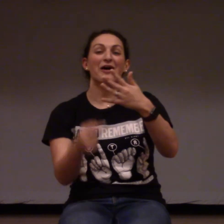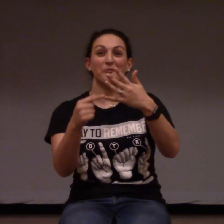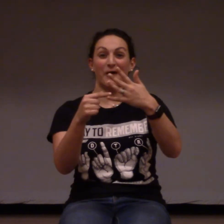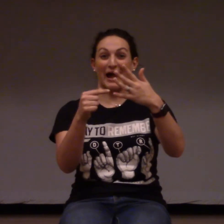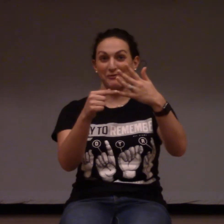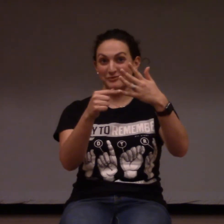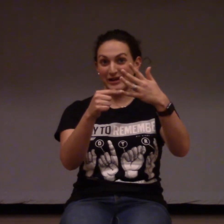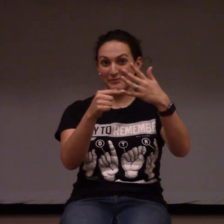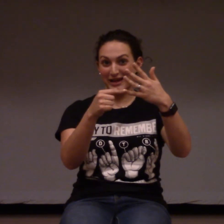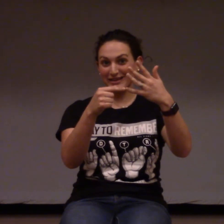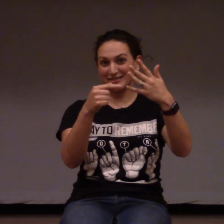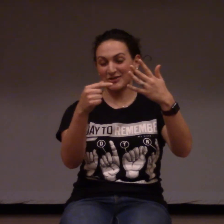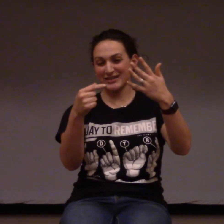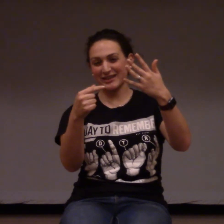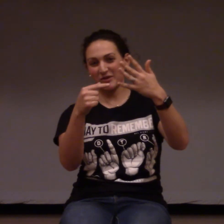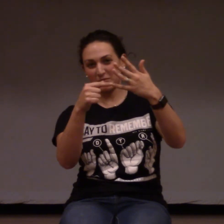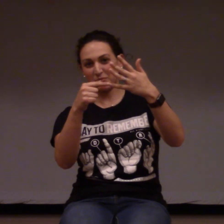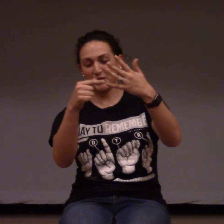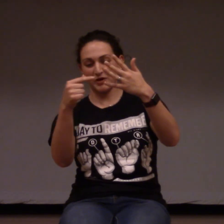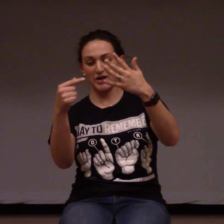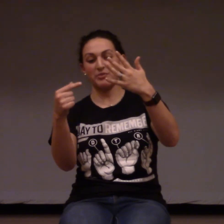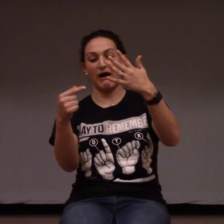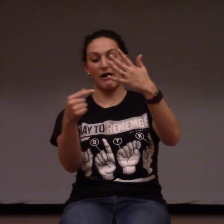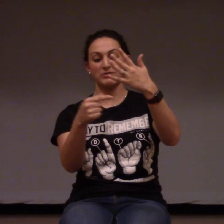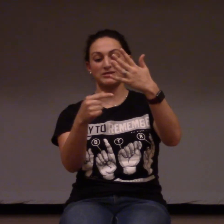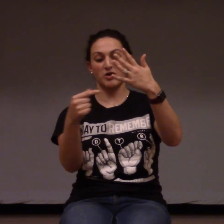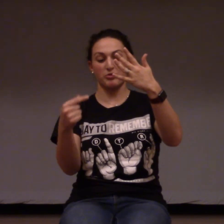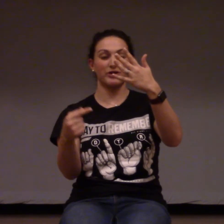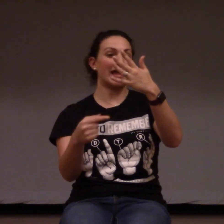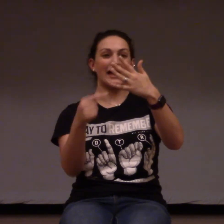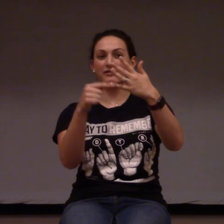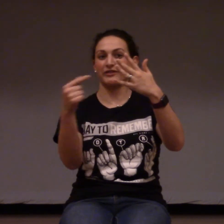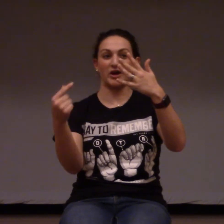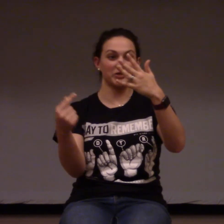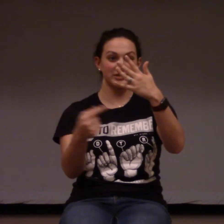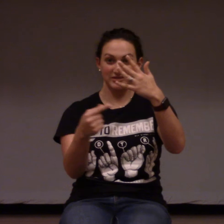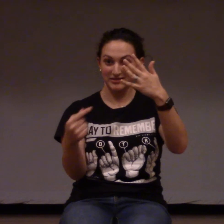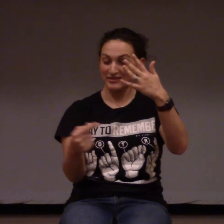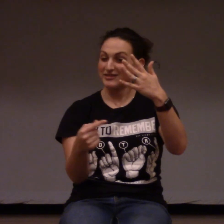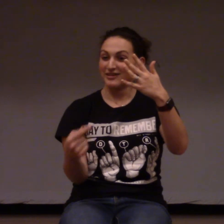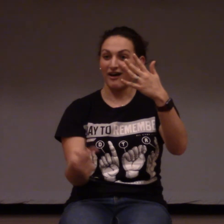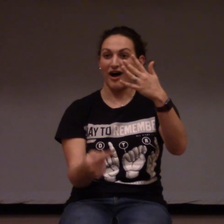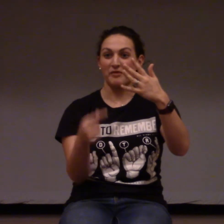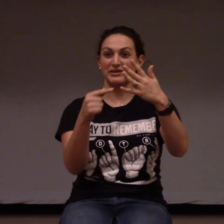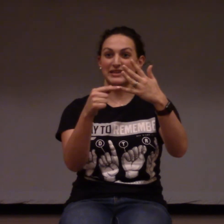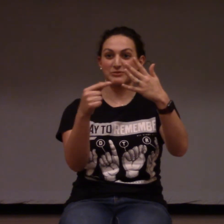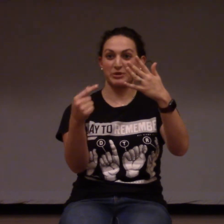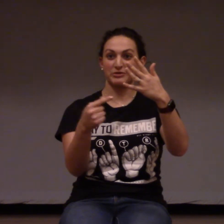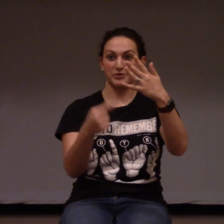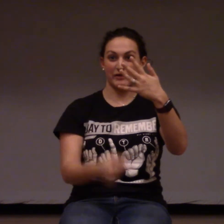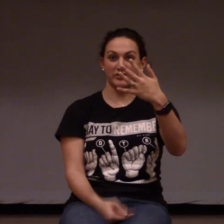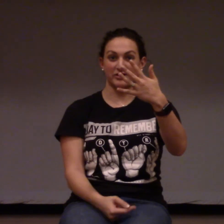What I would recommend, it starts to get a little bit blurry, but I would start adding fingers. Because that's what people do after, because